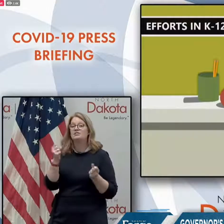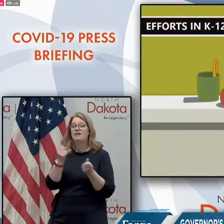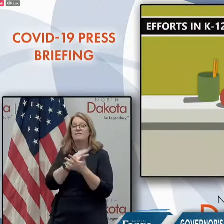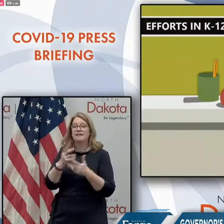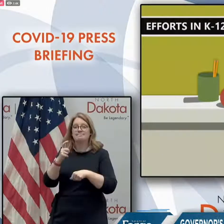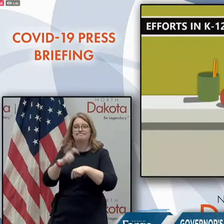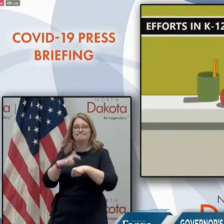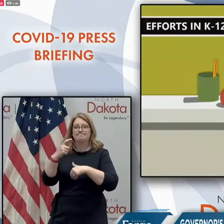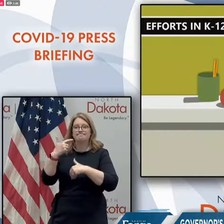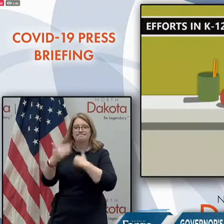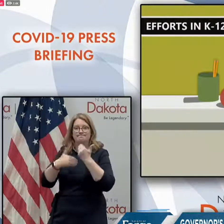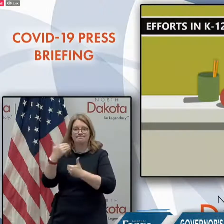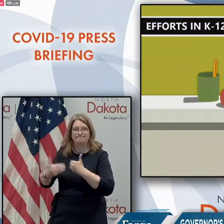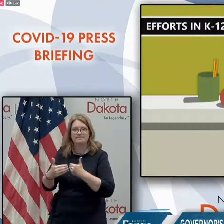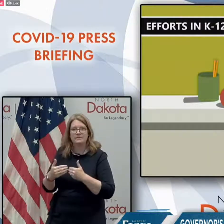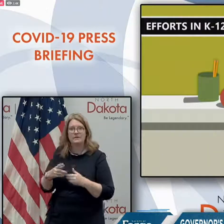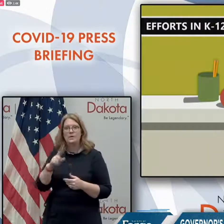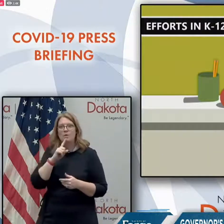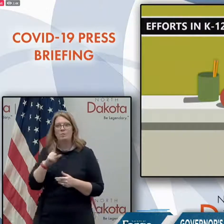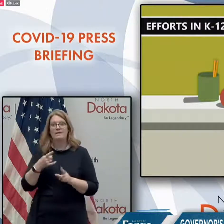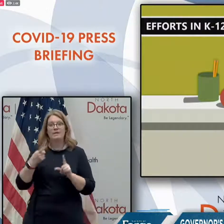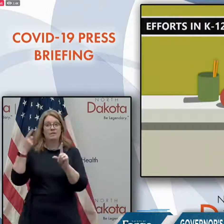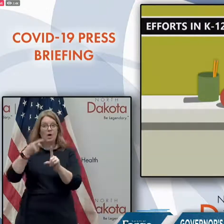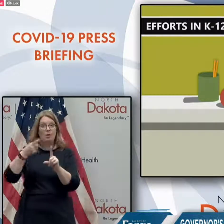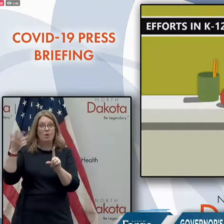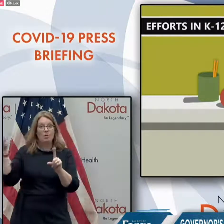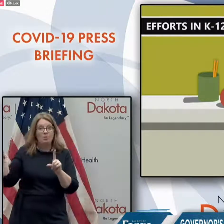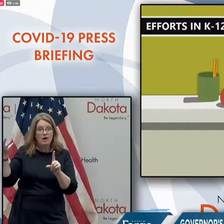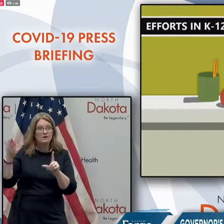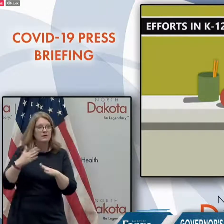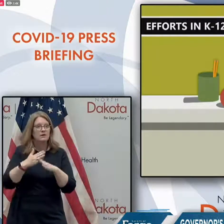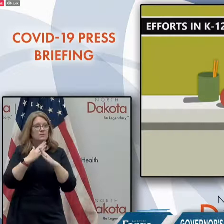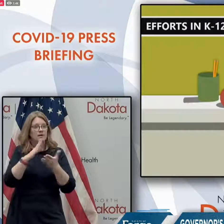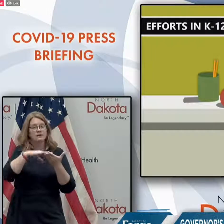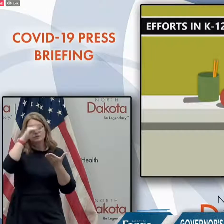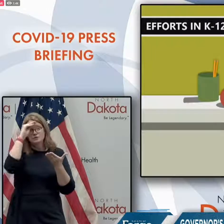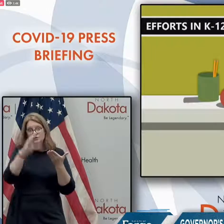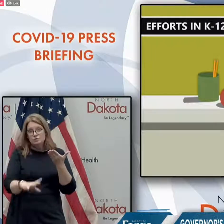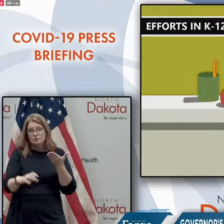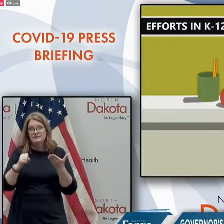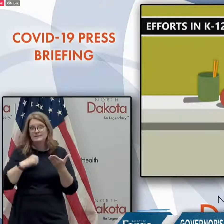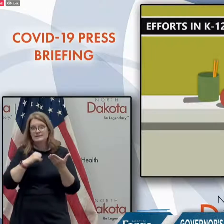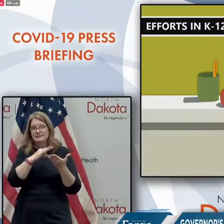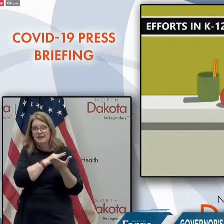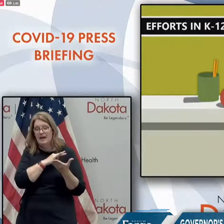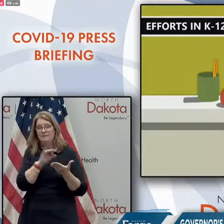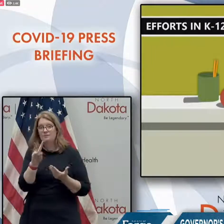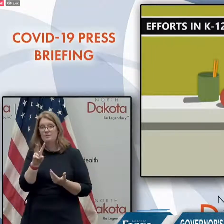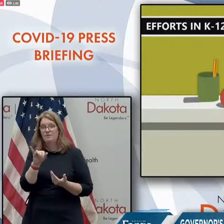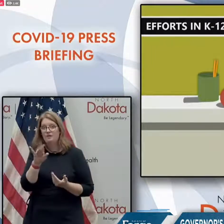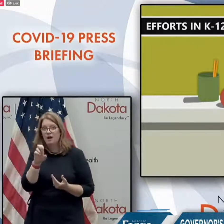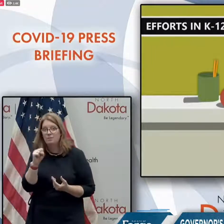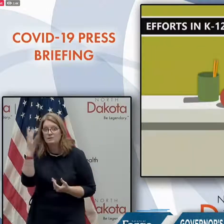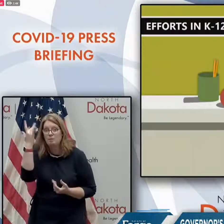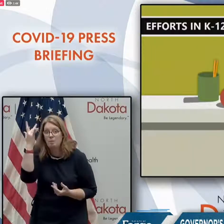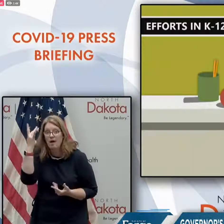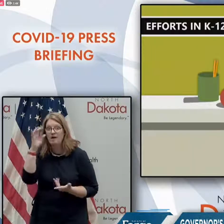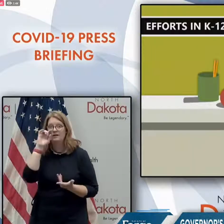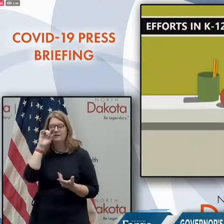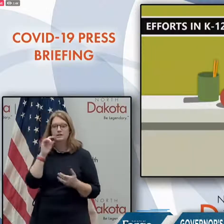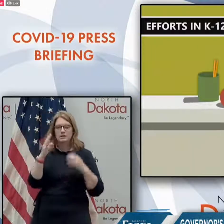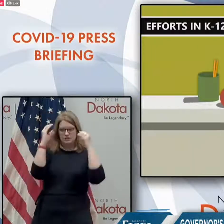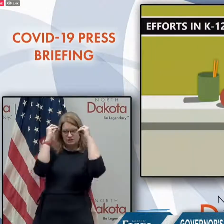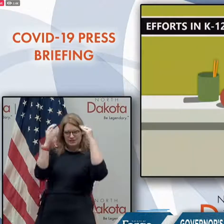effective. The goal is to protect students and staff from the virus so that educators can deliver